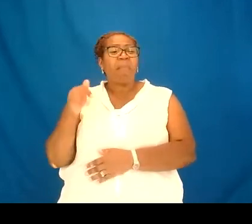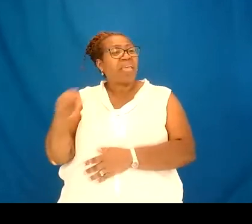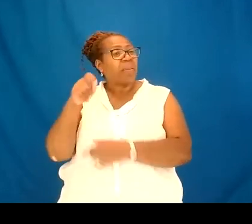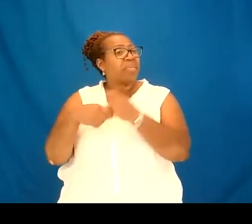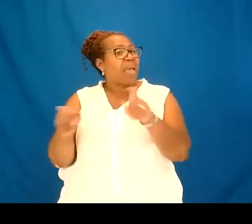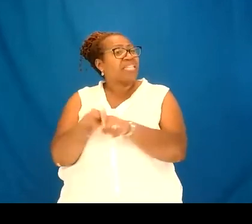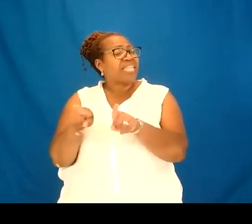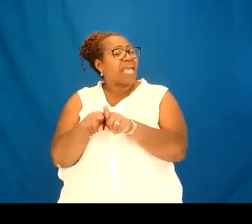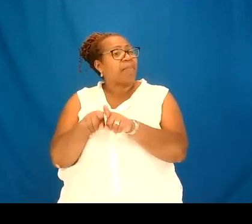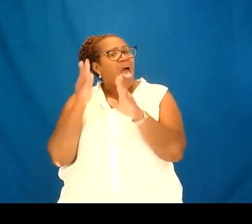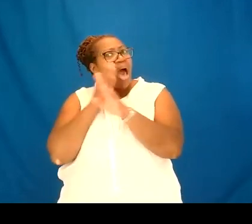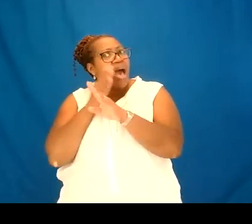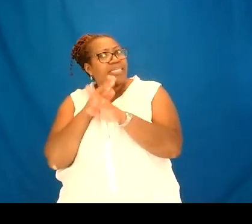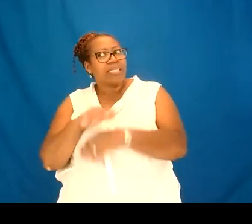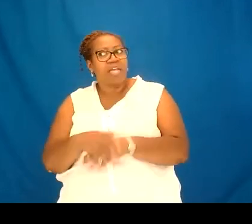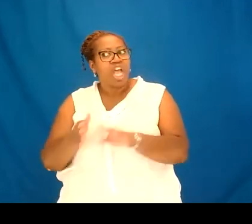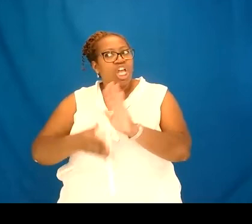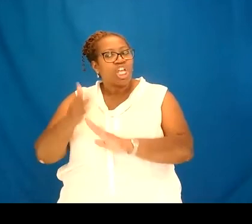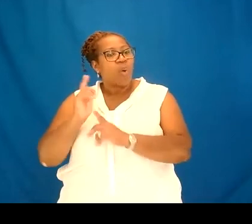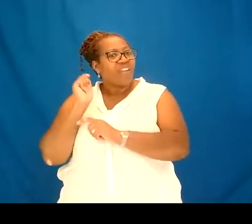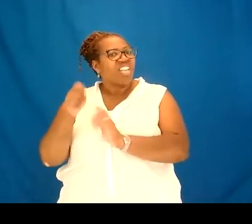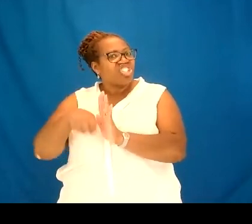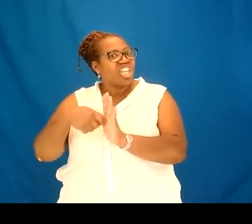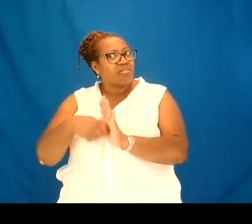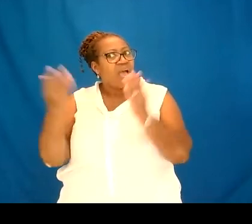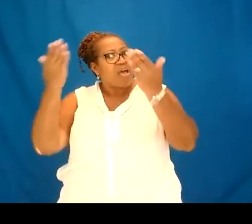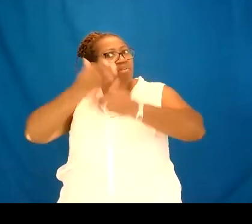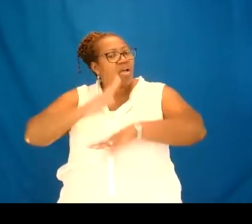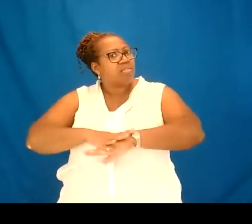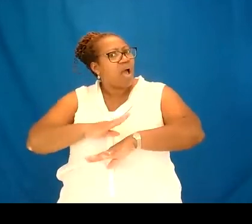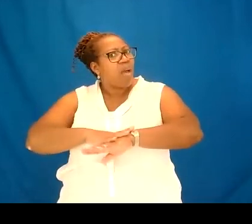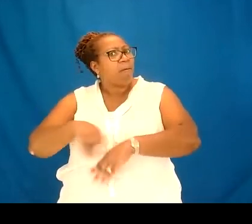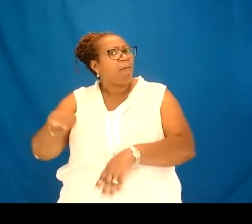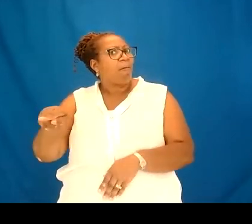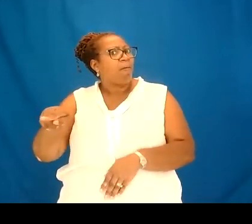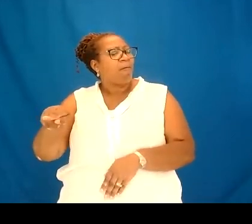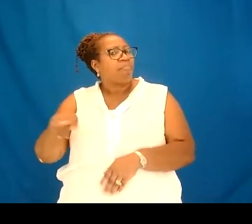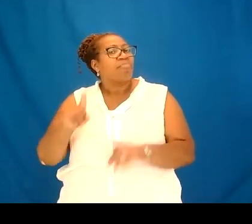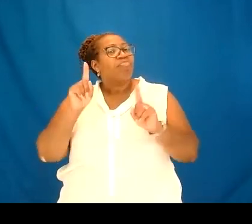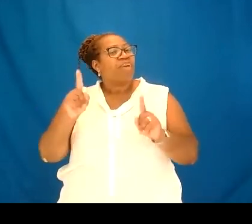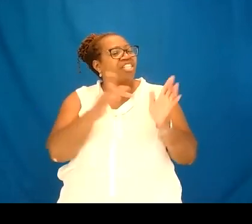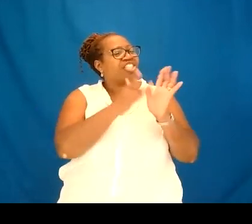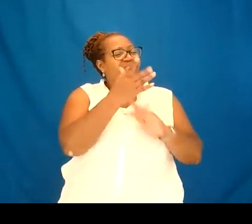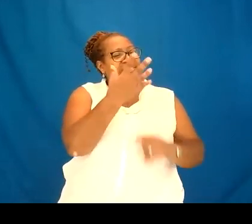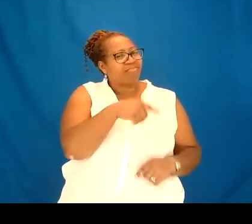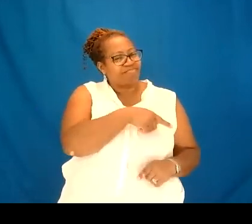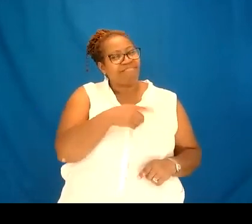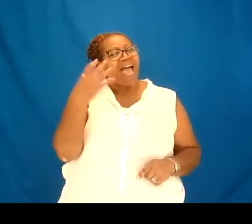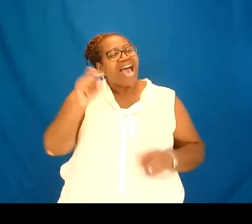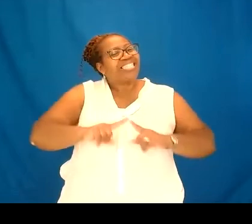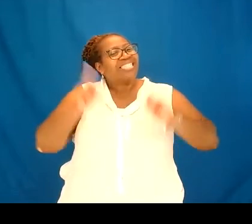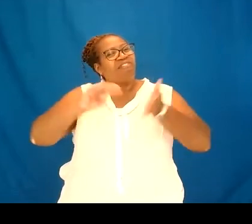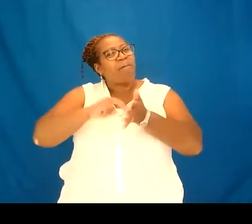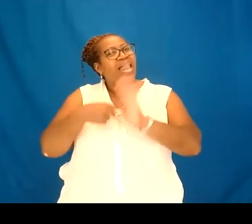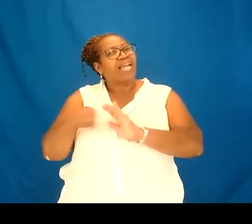only fishing at night. But I want to tell you that Jesus had other plans for Peter, plans that